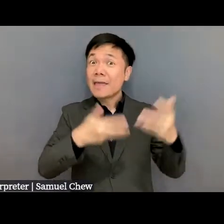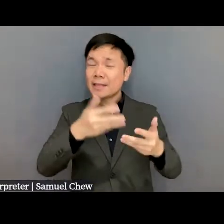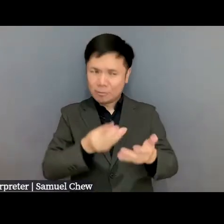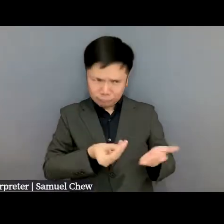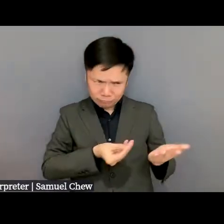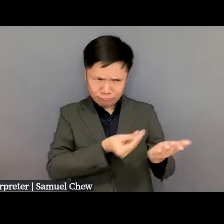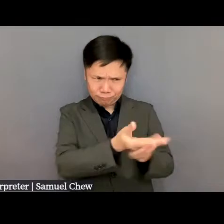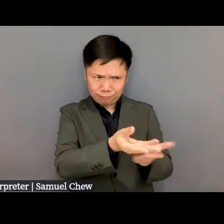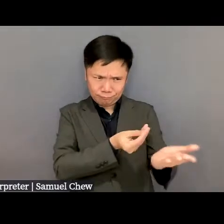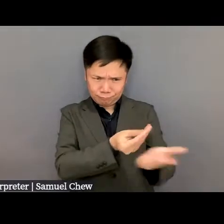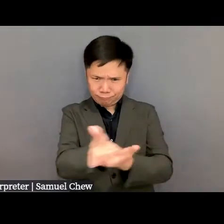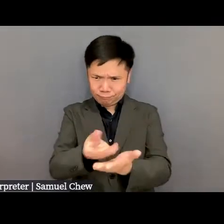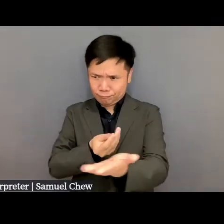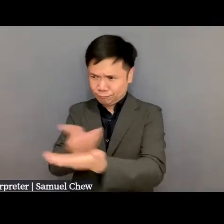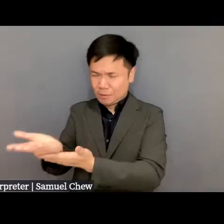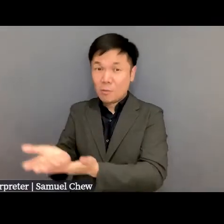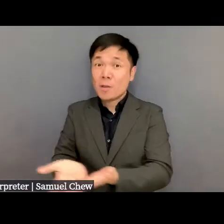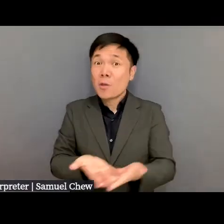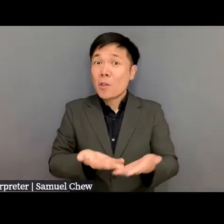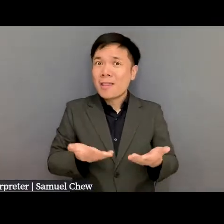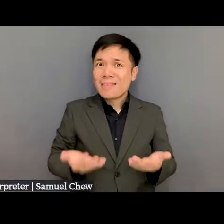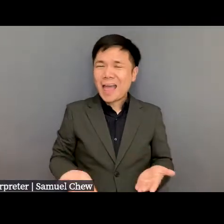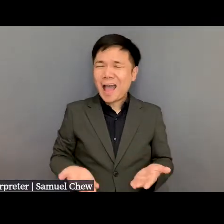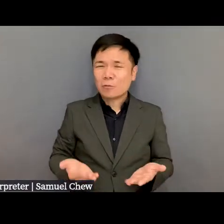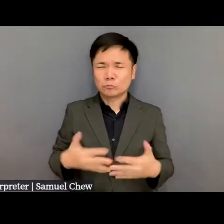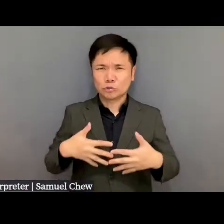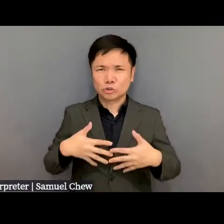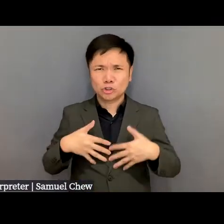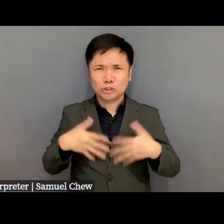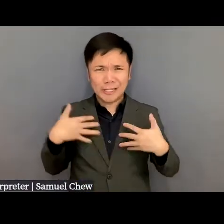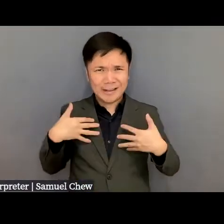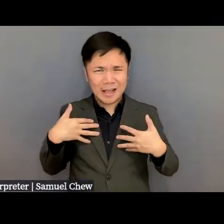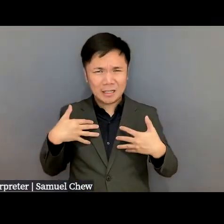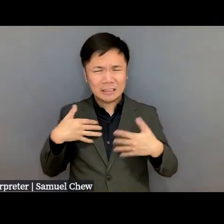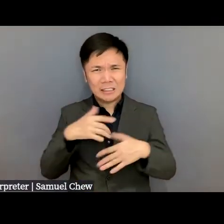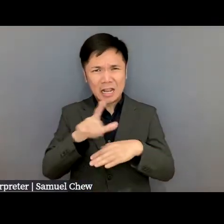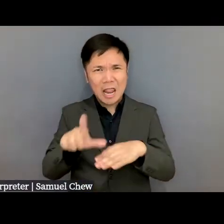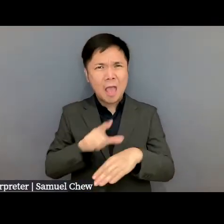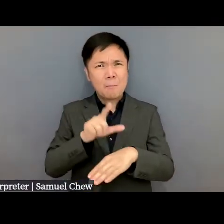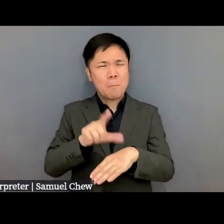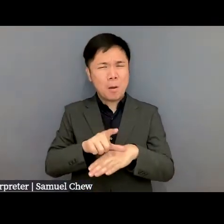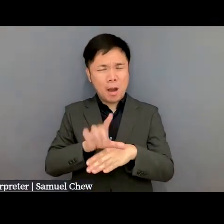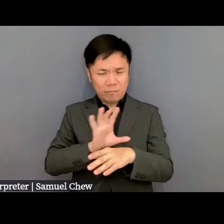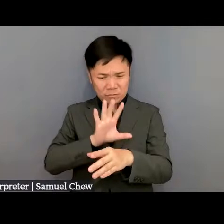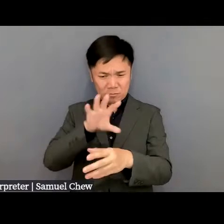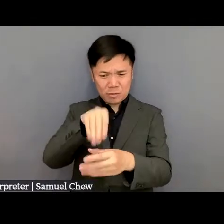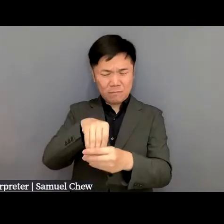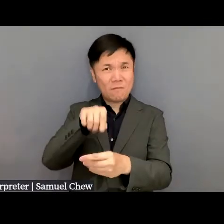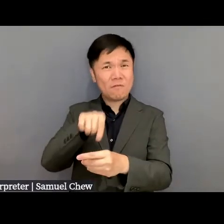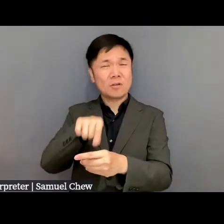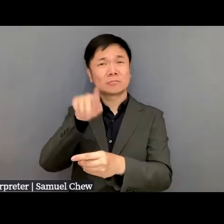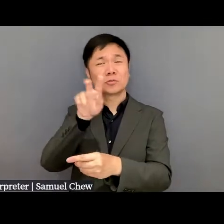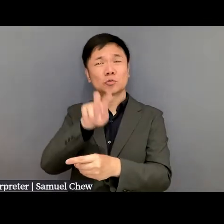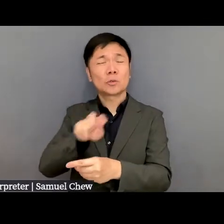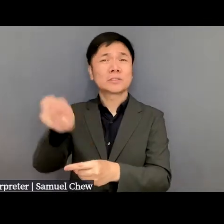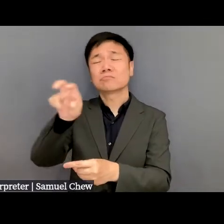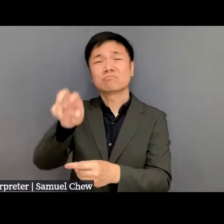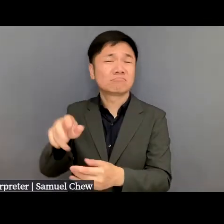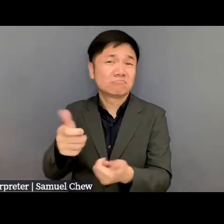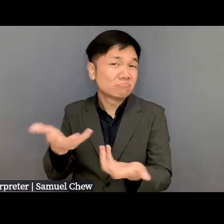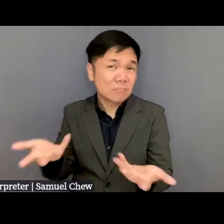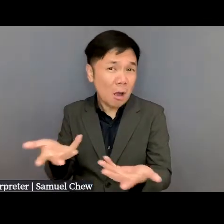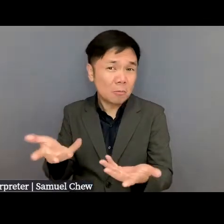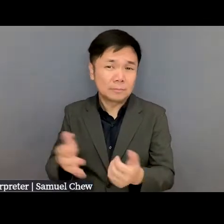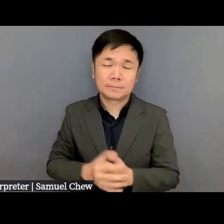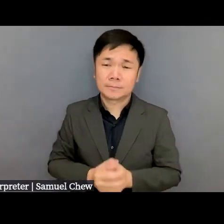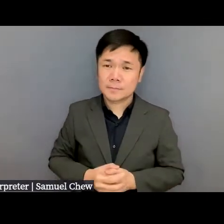status of gender involvement within the tourism sector. This we